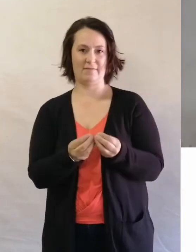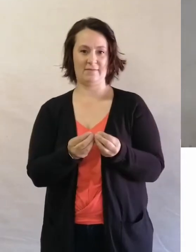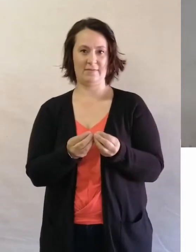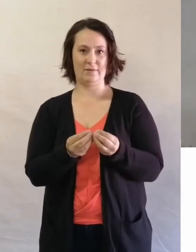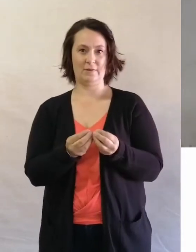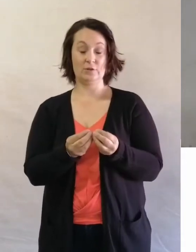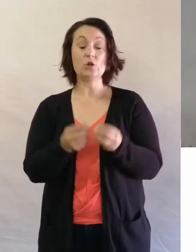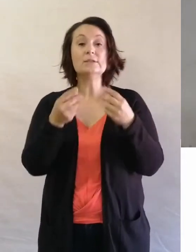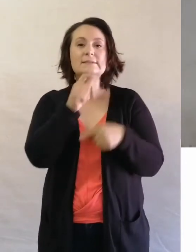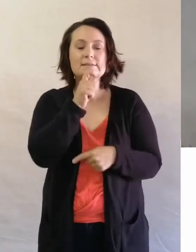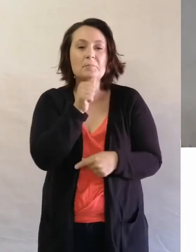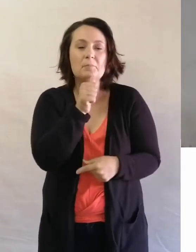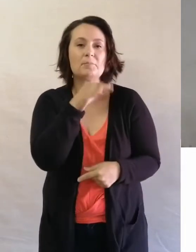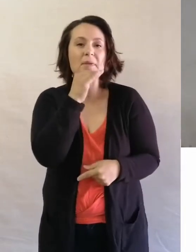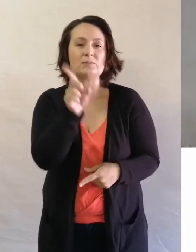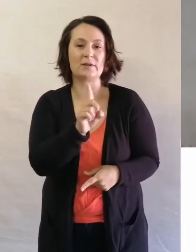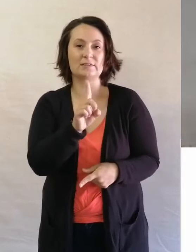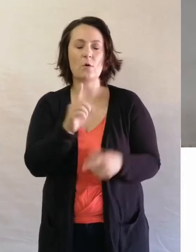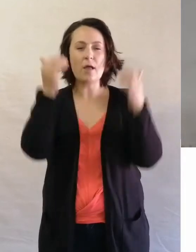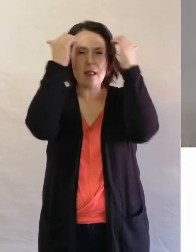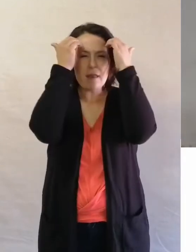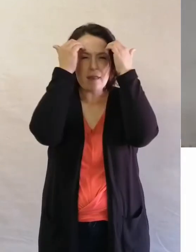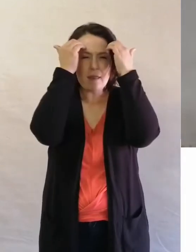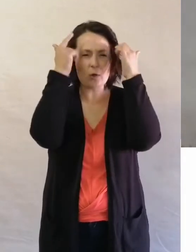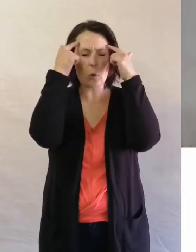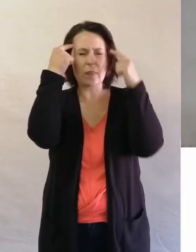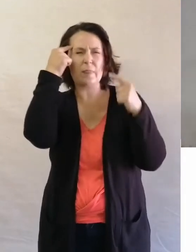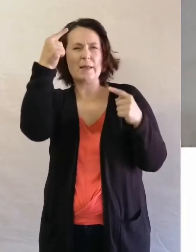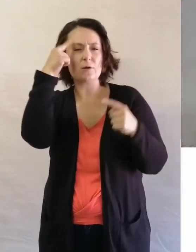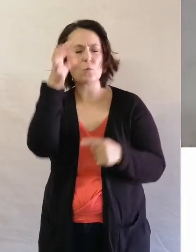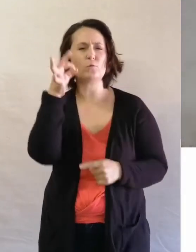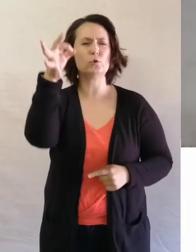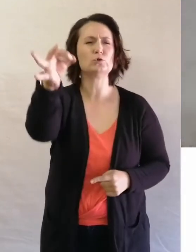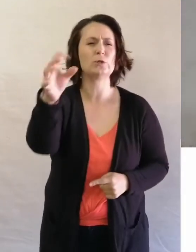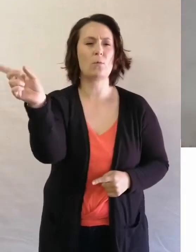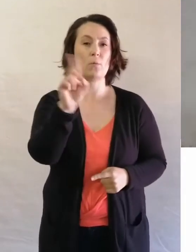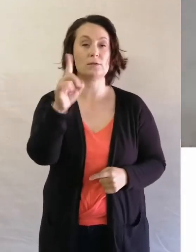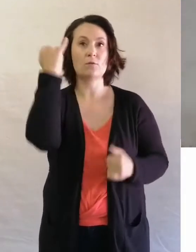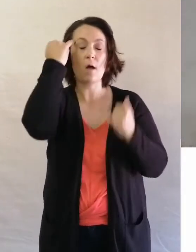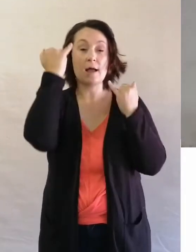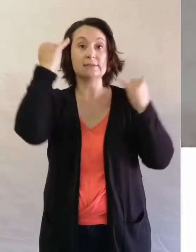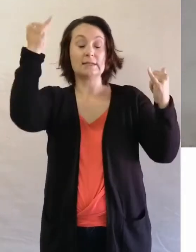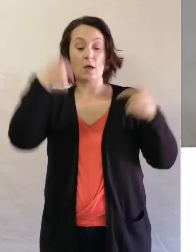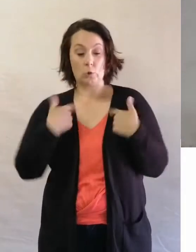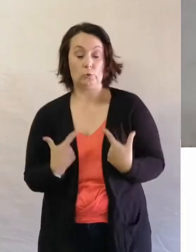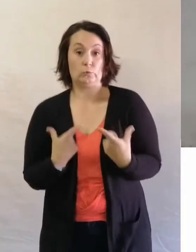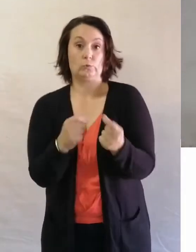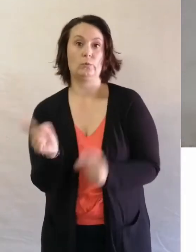what goes on in your mind, what goes on in your thoughts of the future, what goes on in your idea of what you could